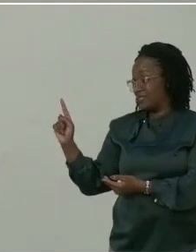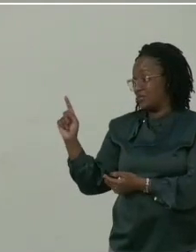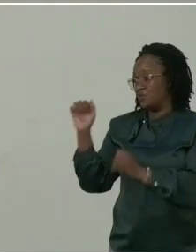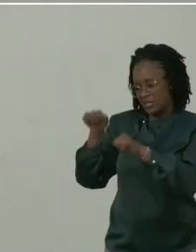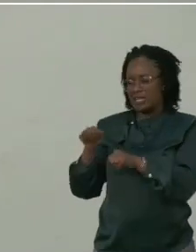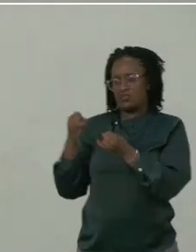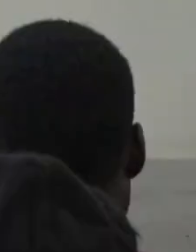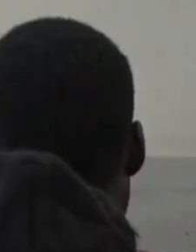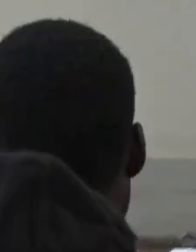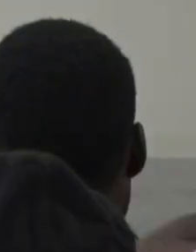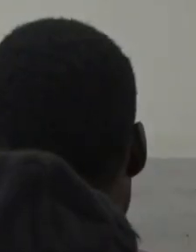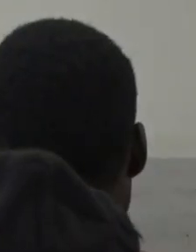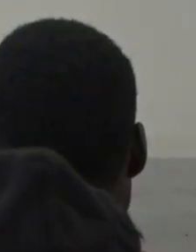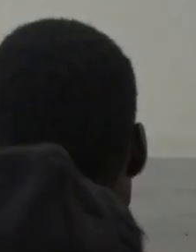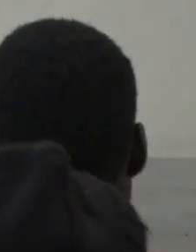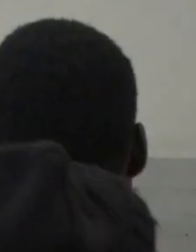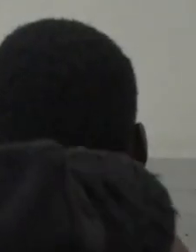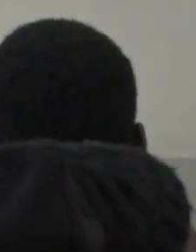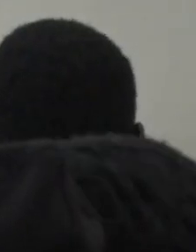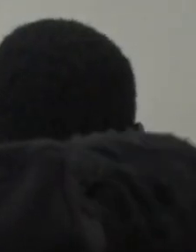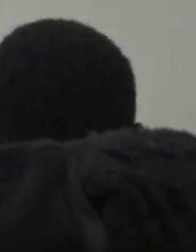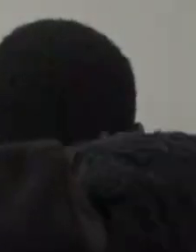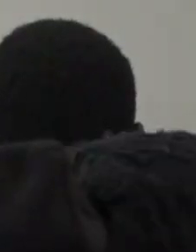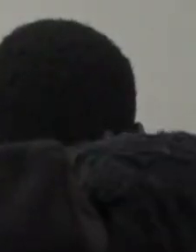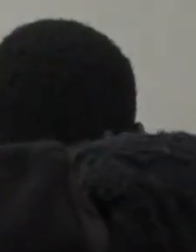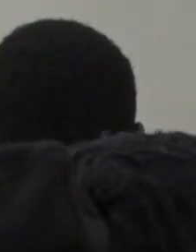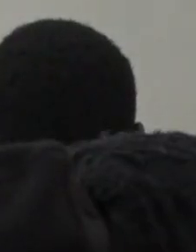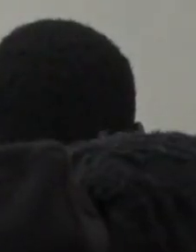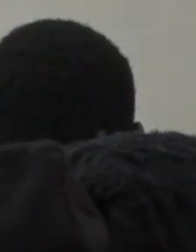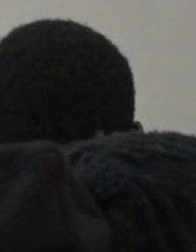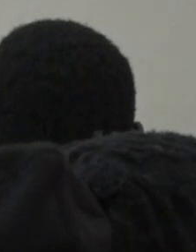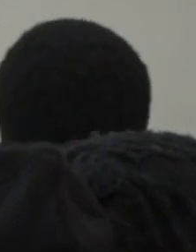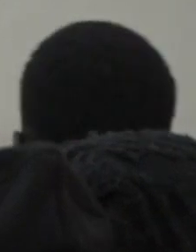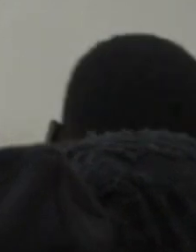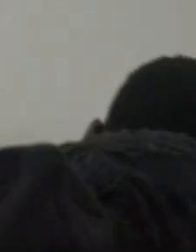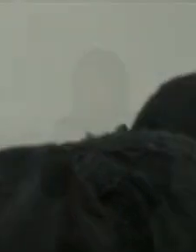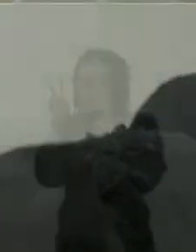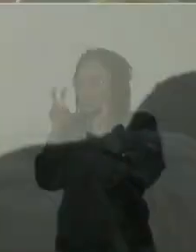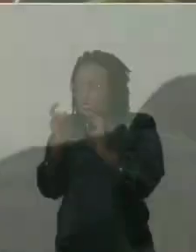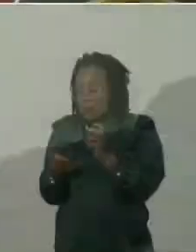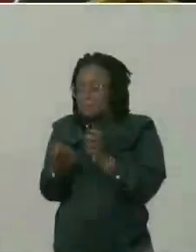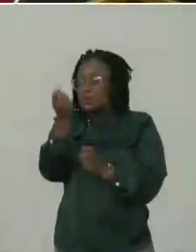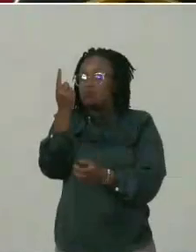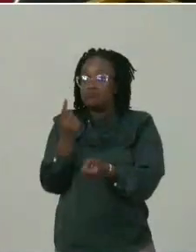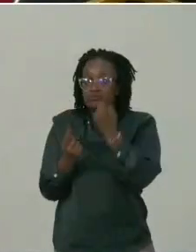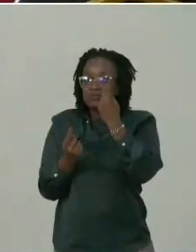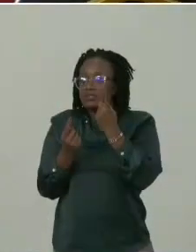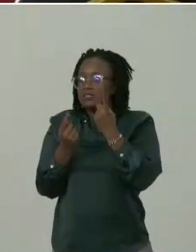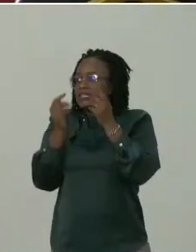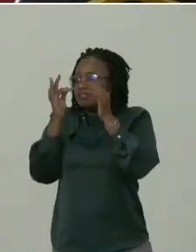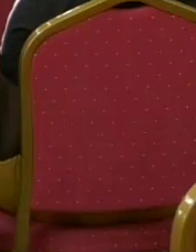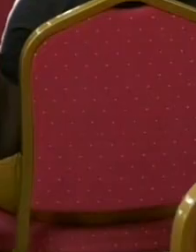this because these are issues that are coming through. If someone has a